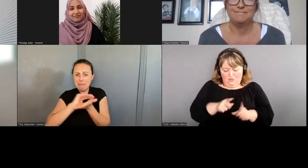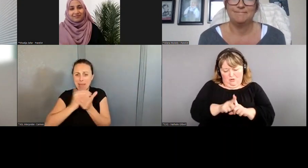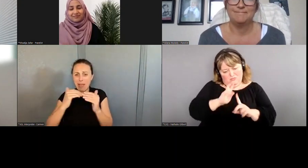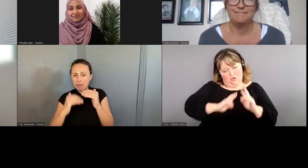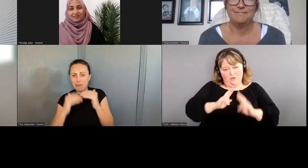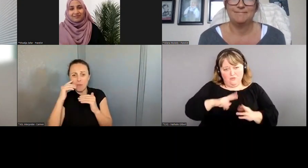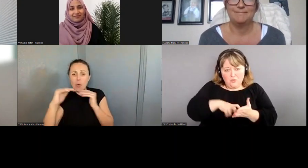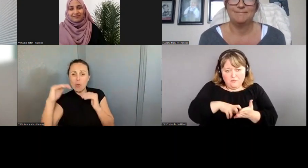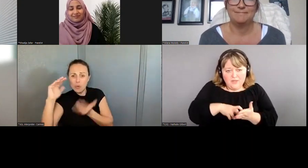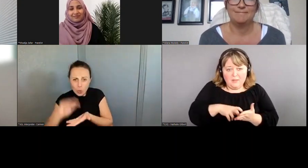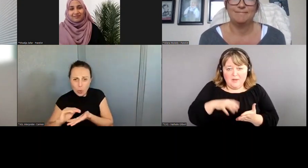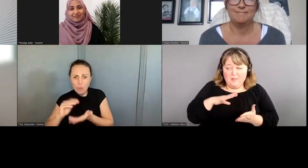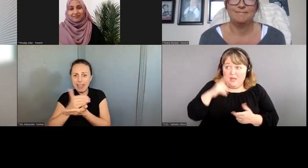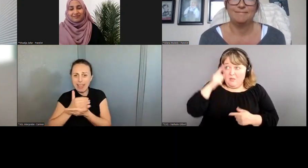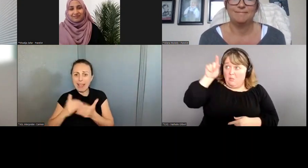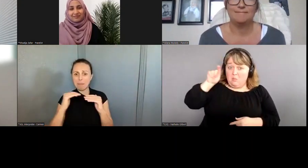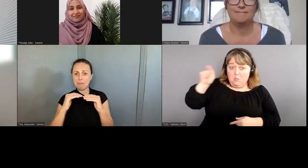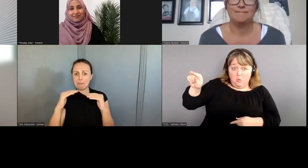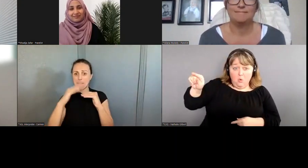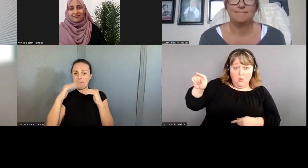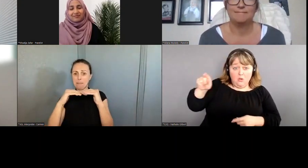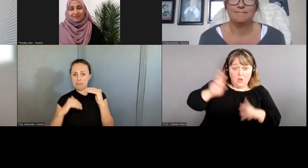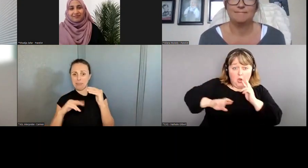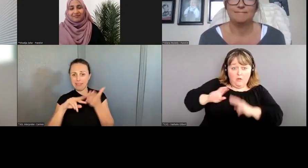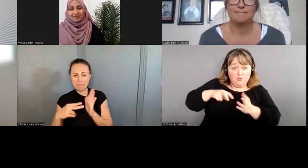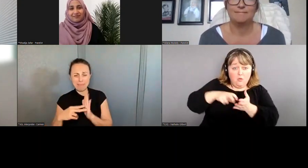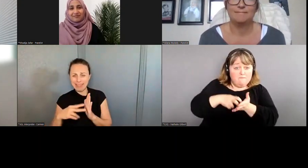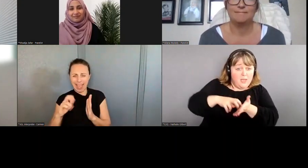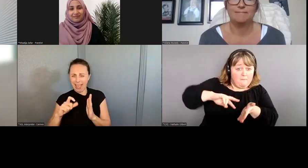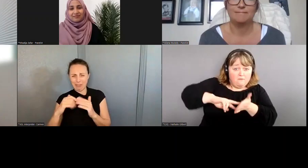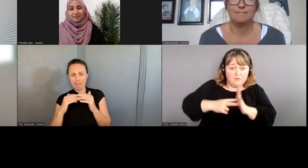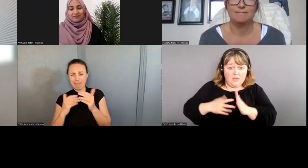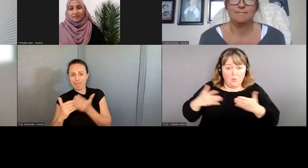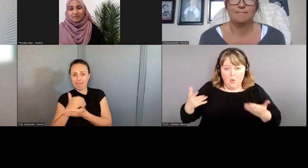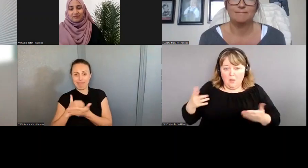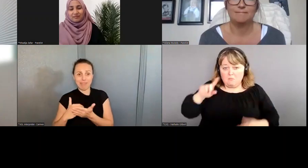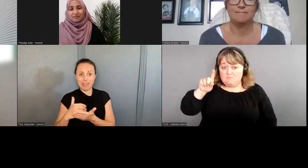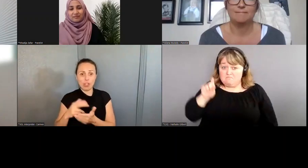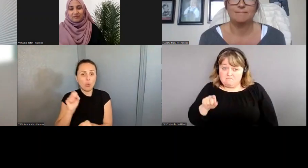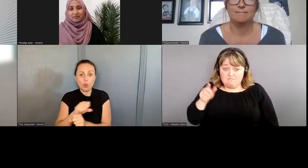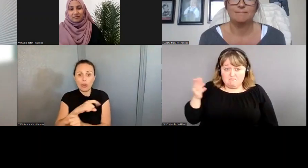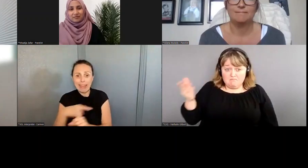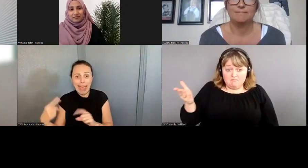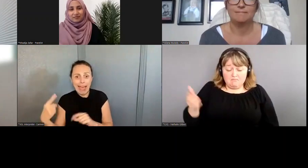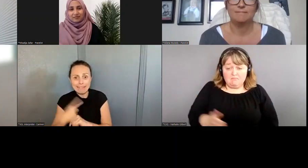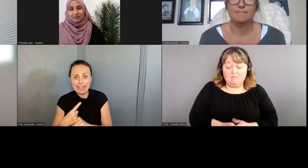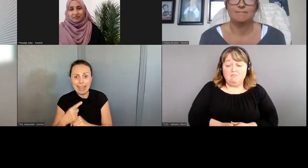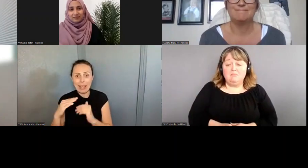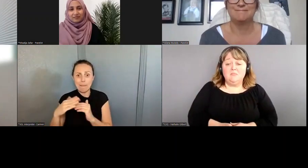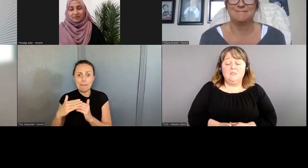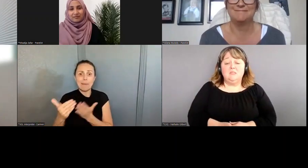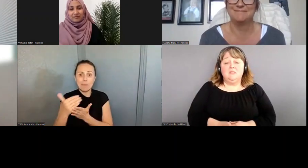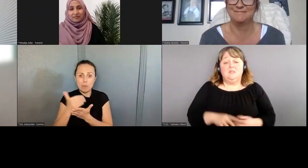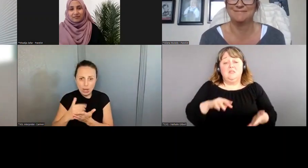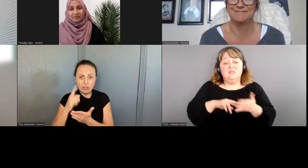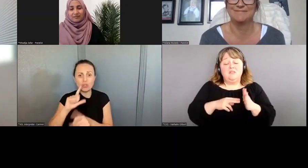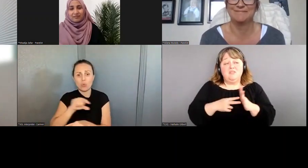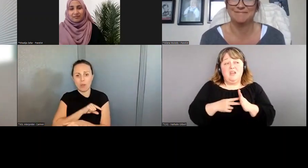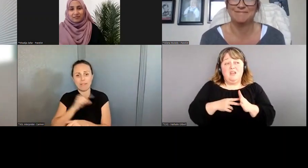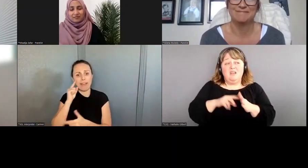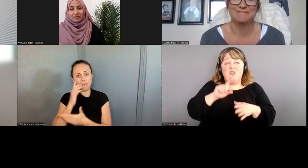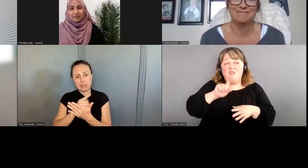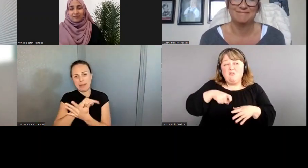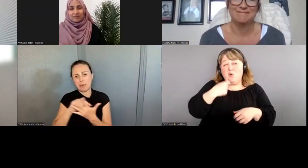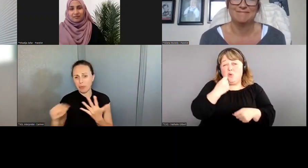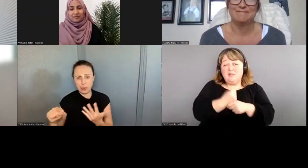appalling. Like when you say low income, you have to probably be working half day on minimum wage to qualify for some of these things